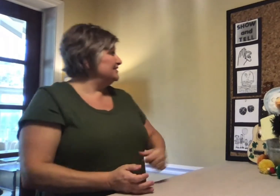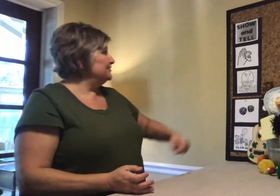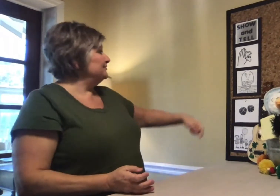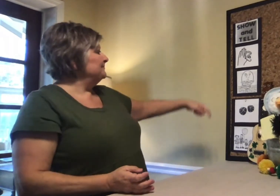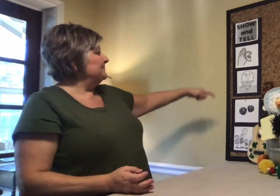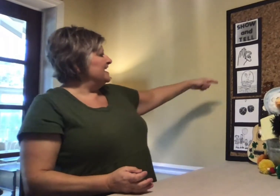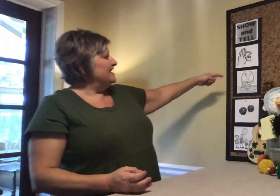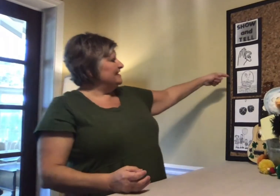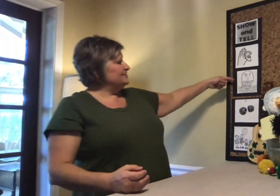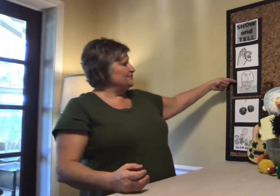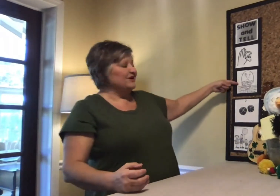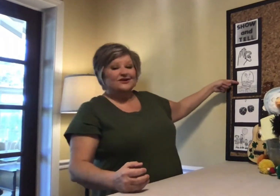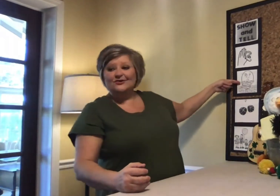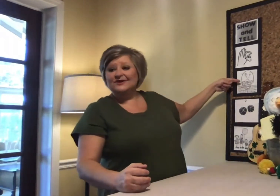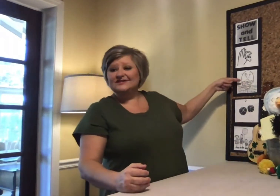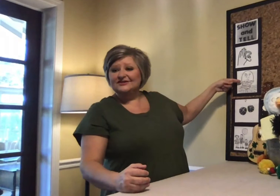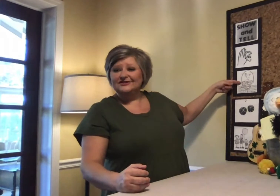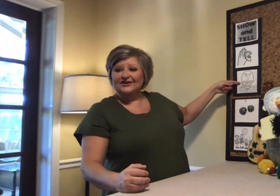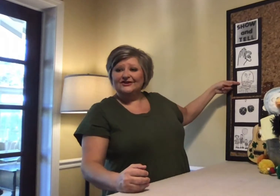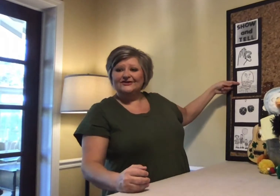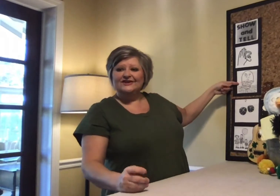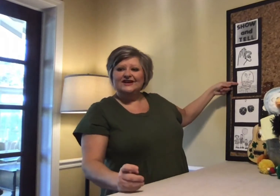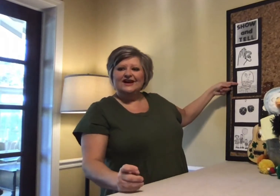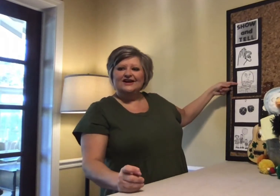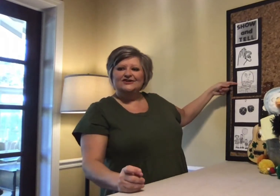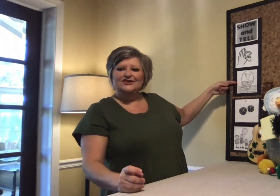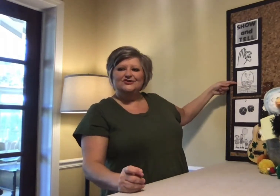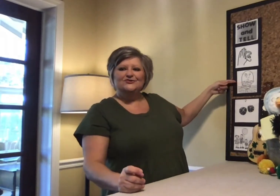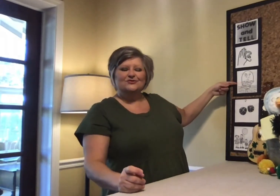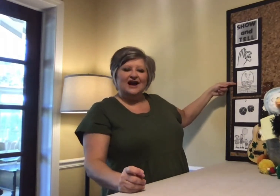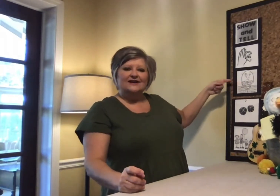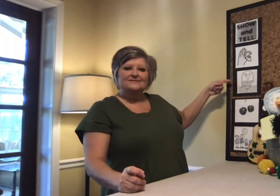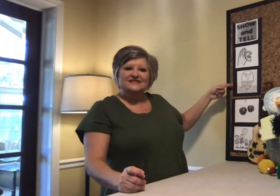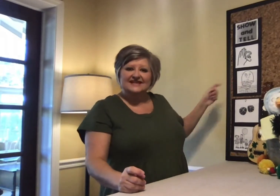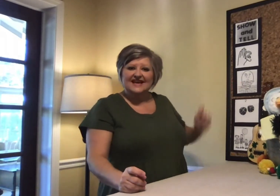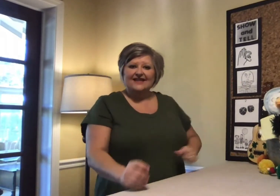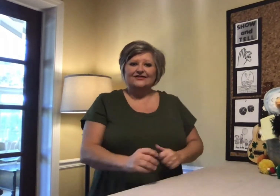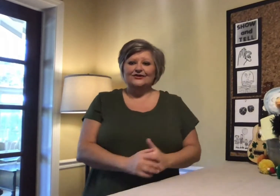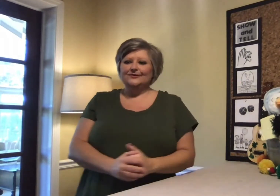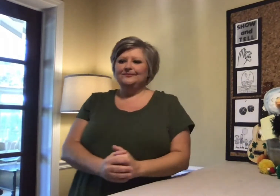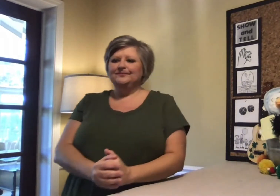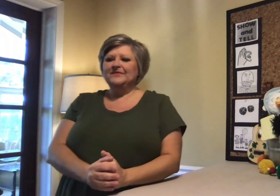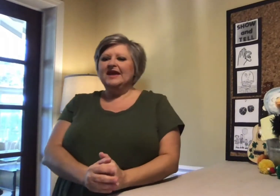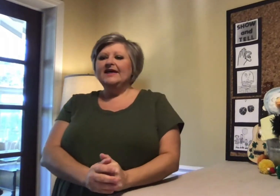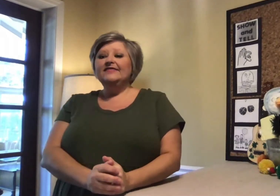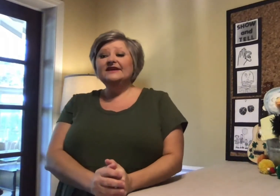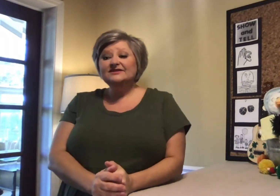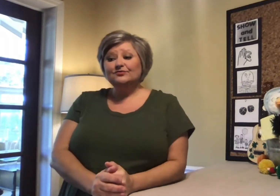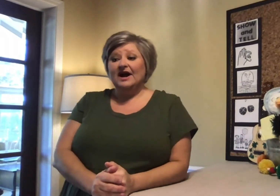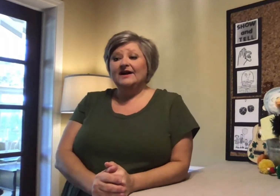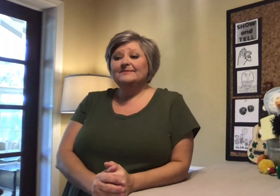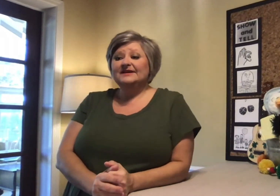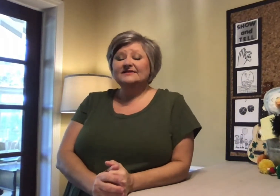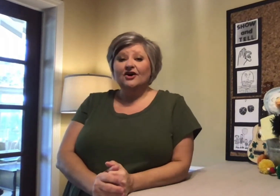do is we're going to learn a new rhyme together. This rhyme is